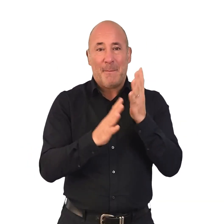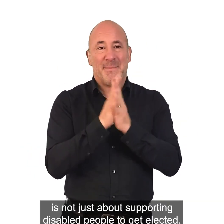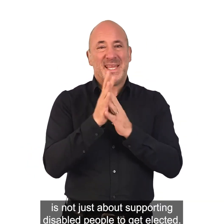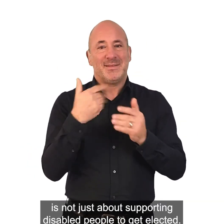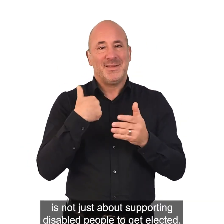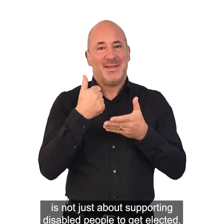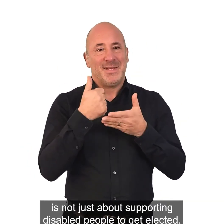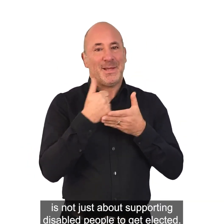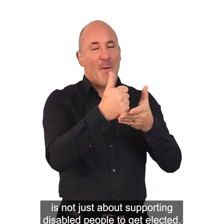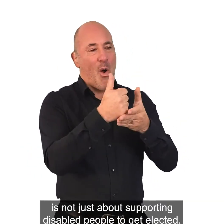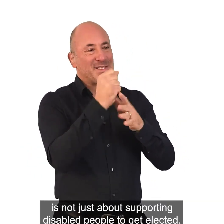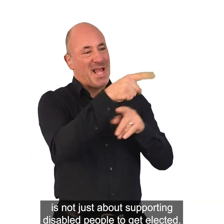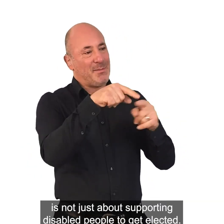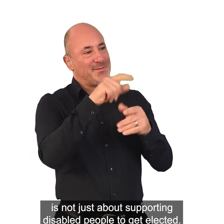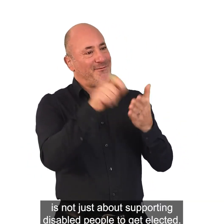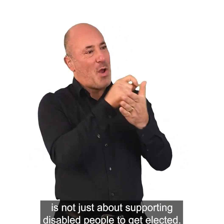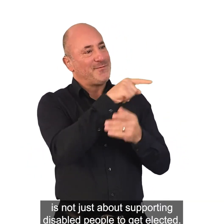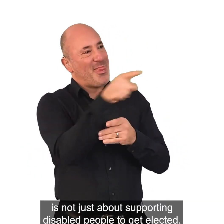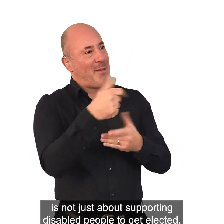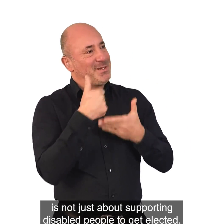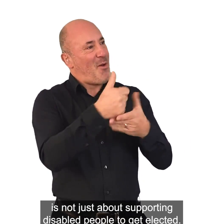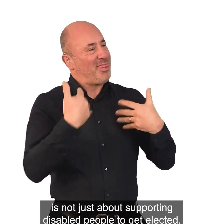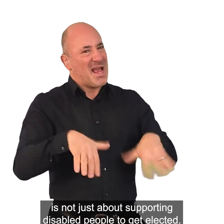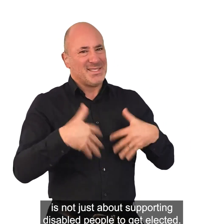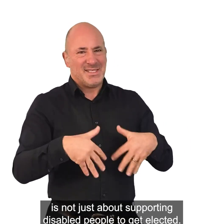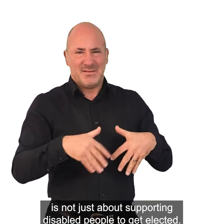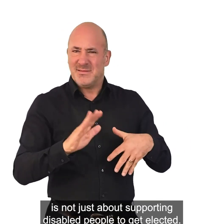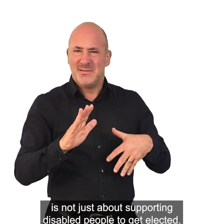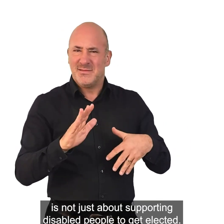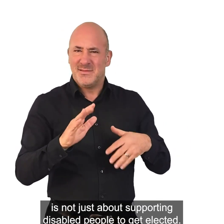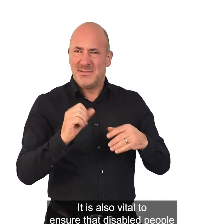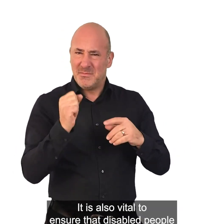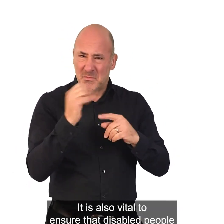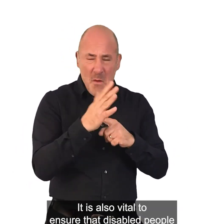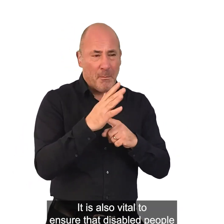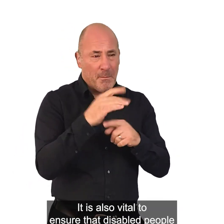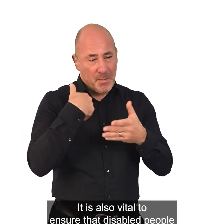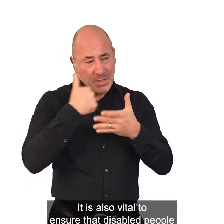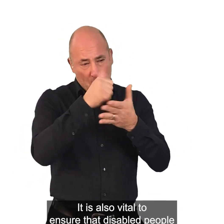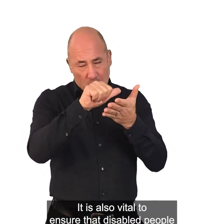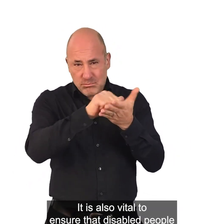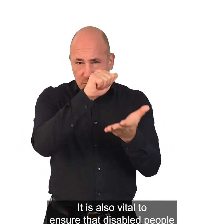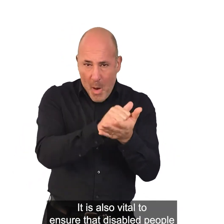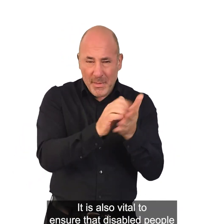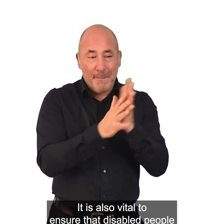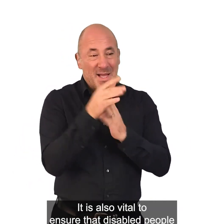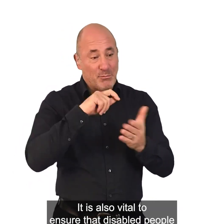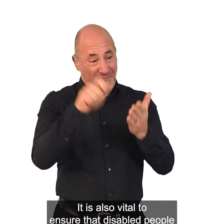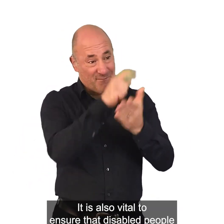is not just about supporting disabled people to get elected. It is also vital to ensure that disabled people